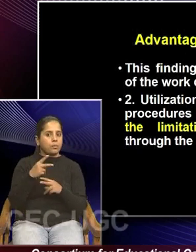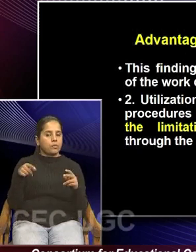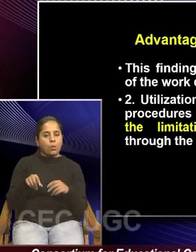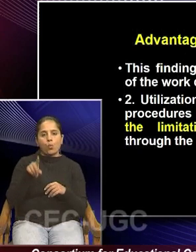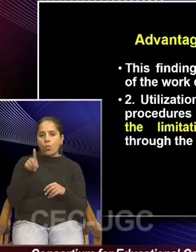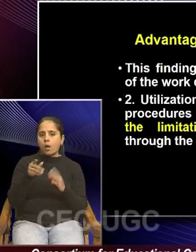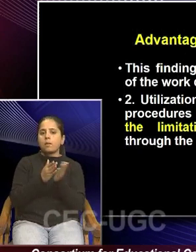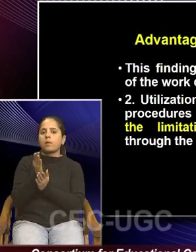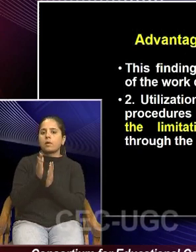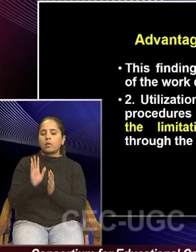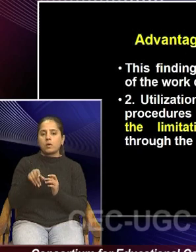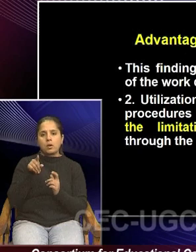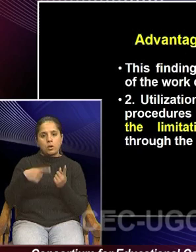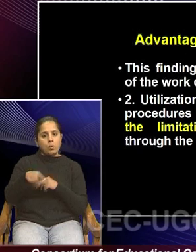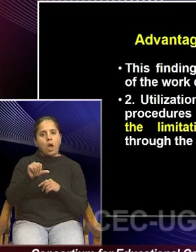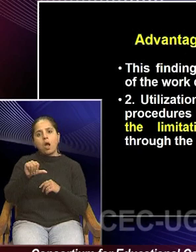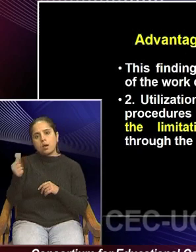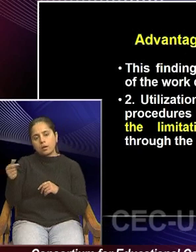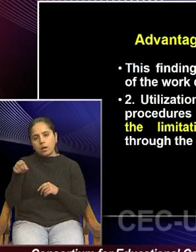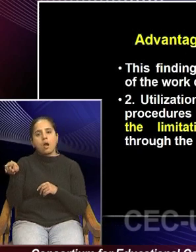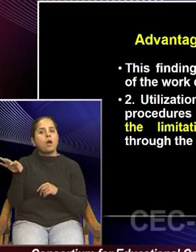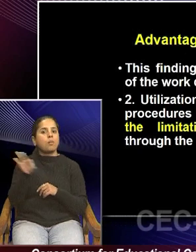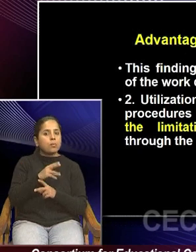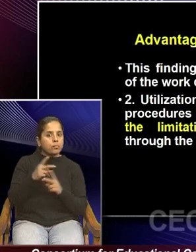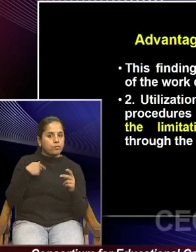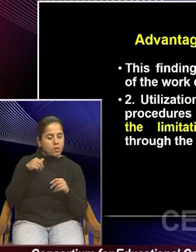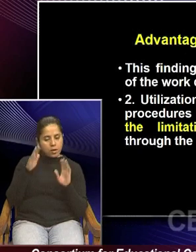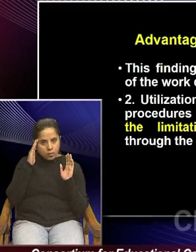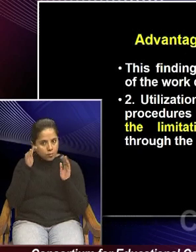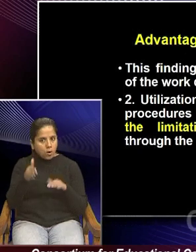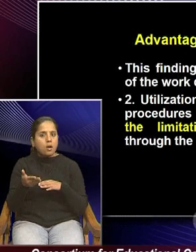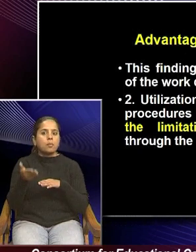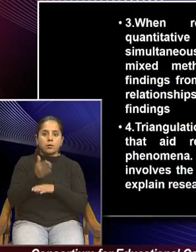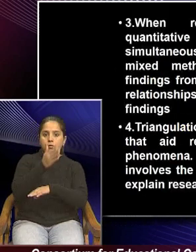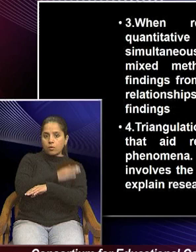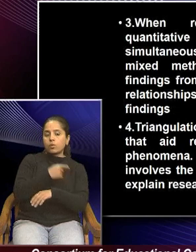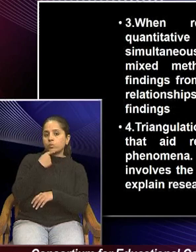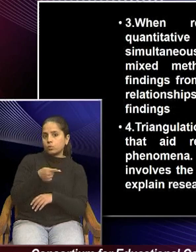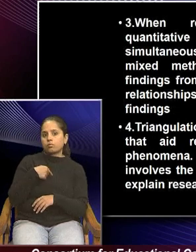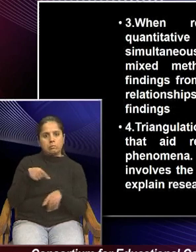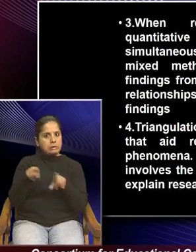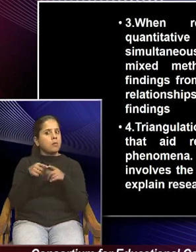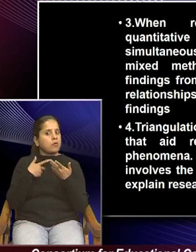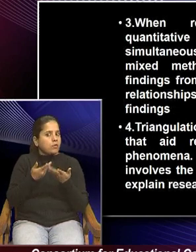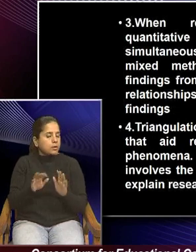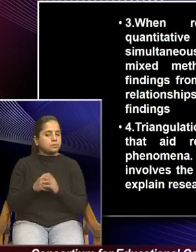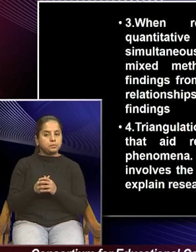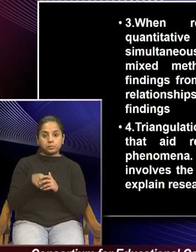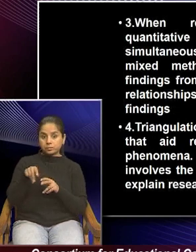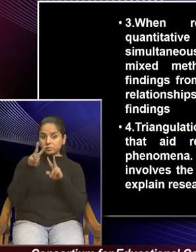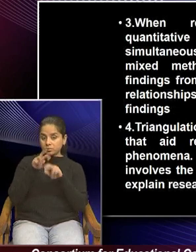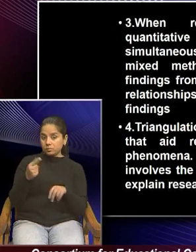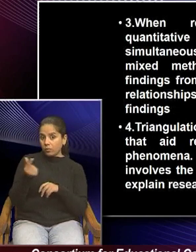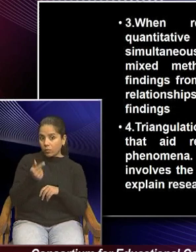method through the strengths of another, a point that we have emphasized earlier too. When researchers use